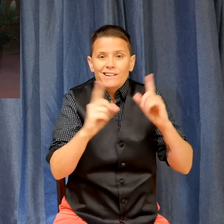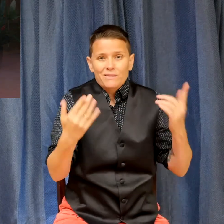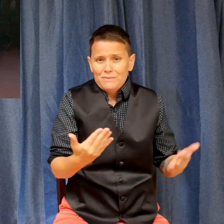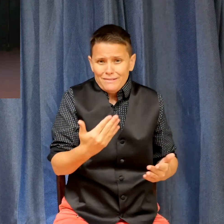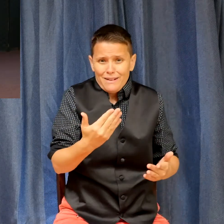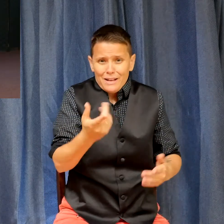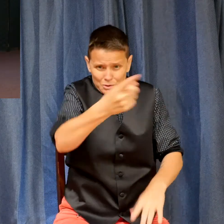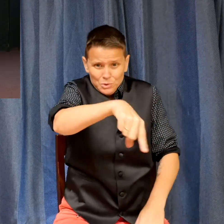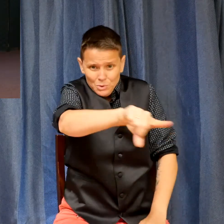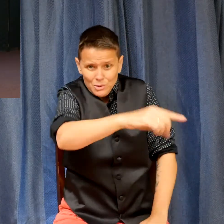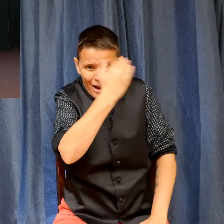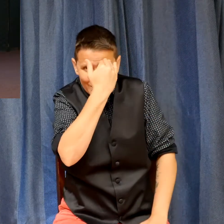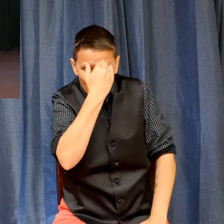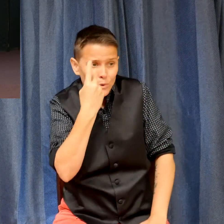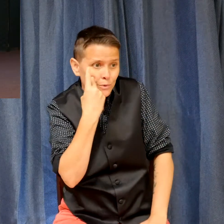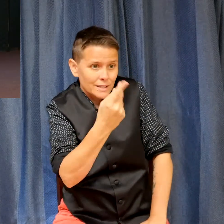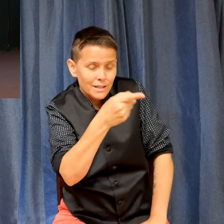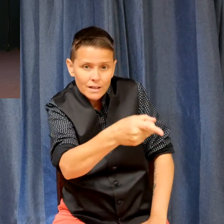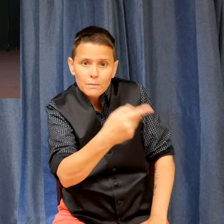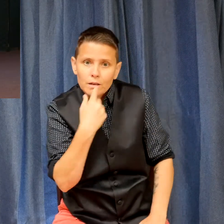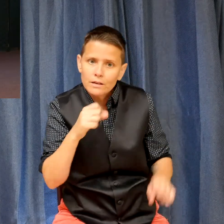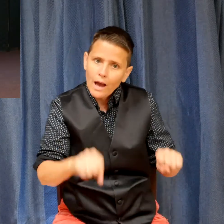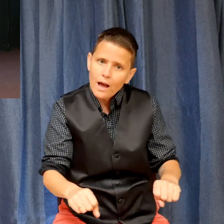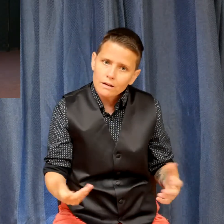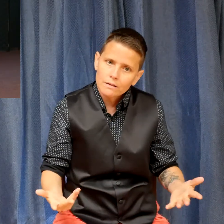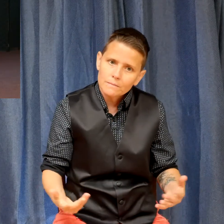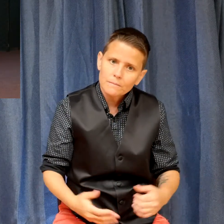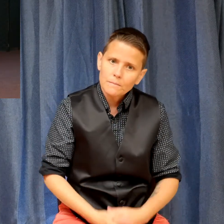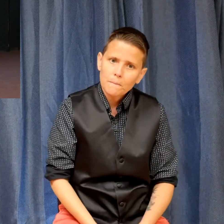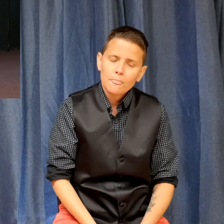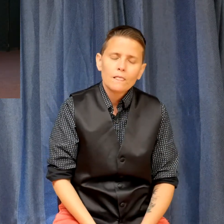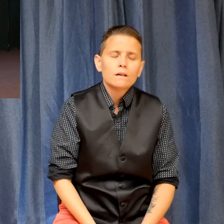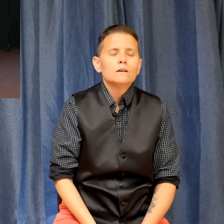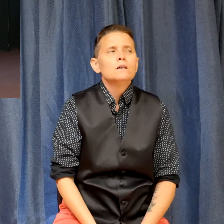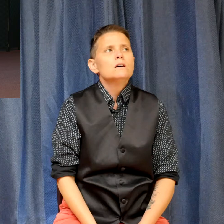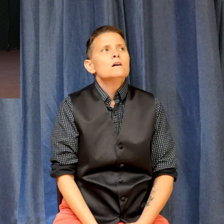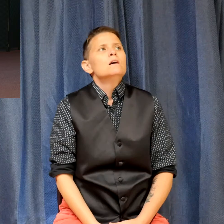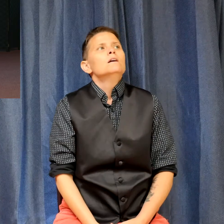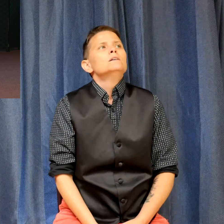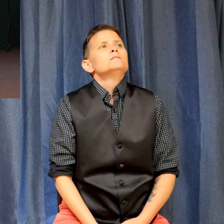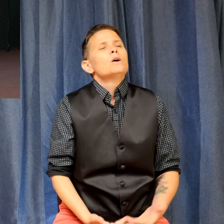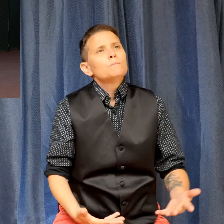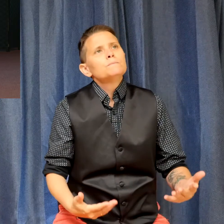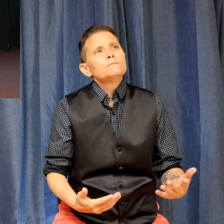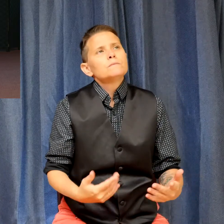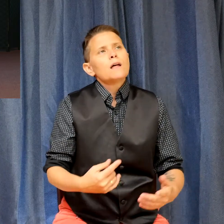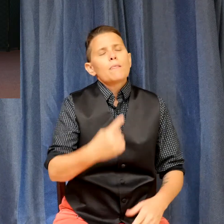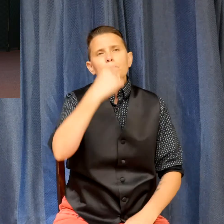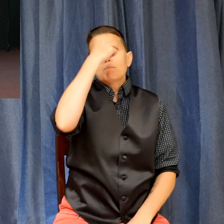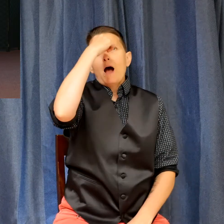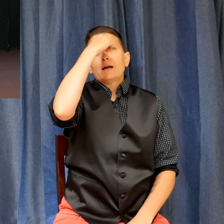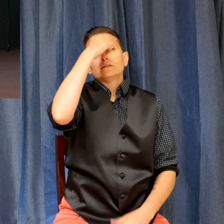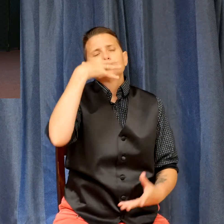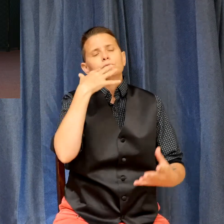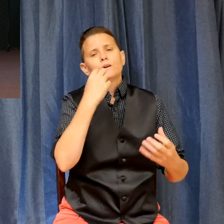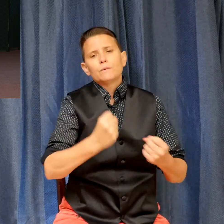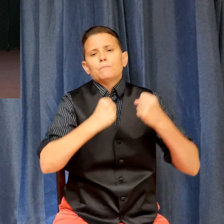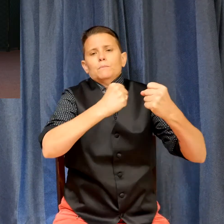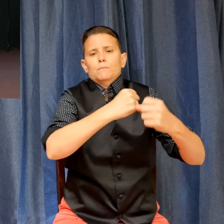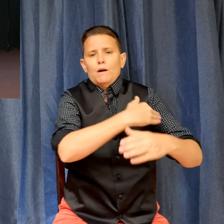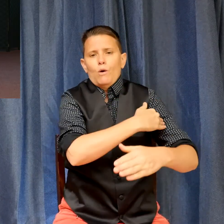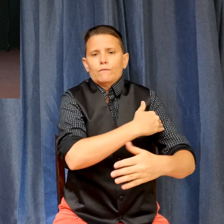we as a nation are drinking from a thimble at this time? It's a great question and you were speaking about that, I think,